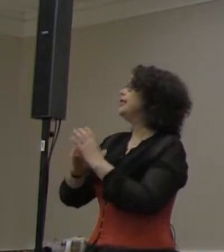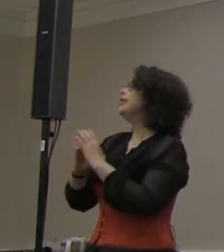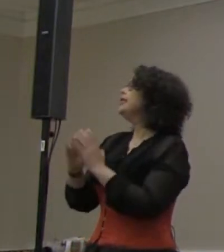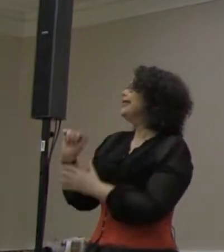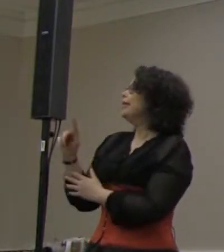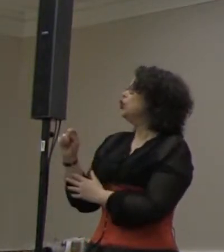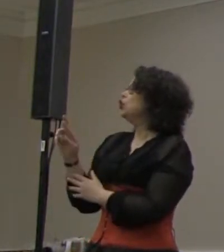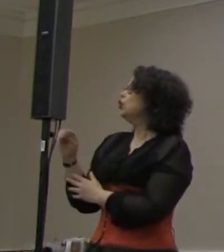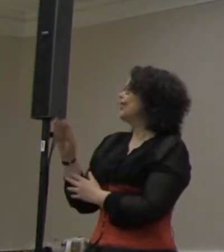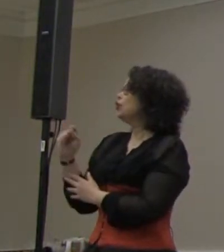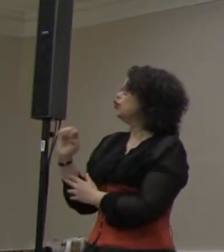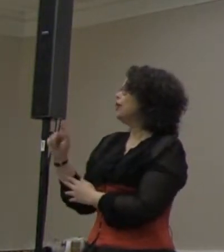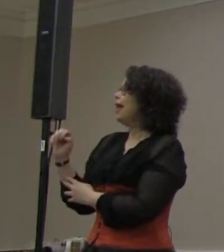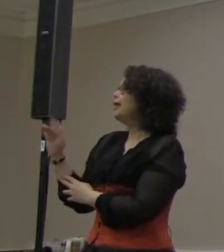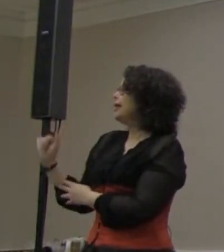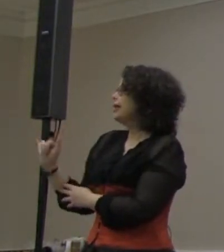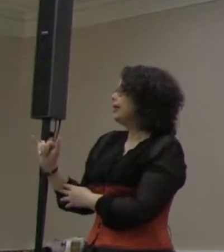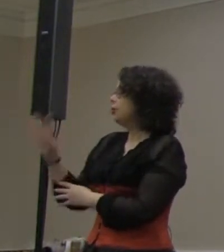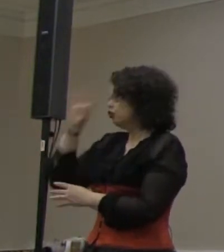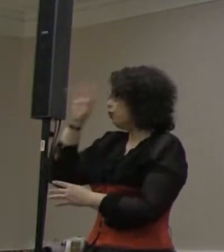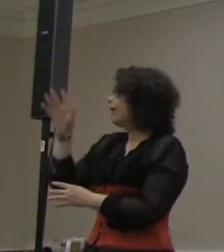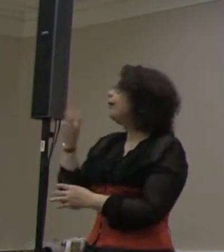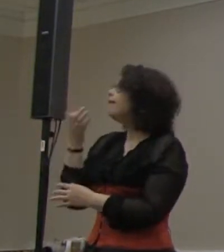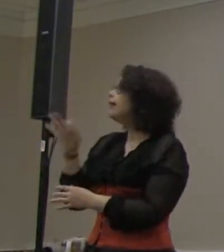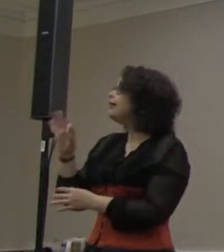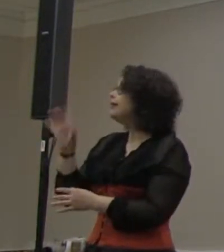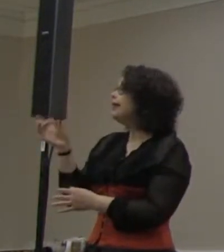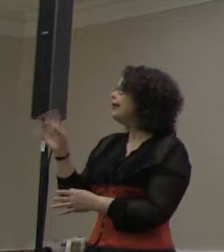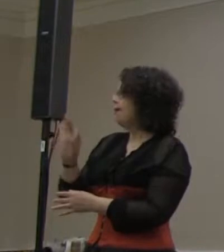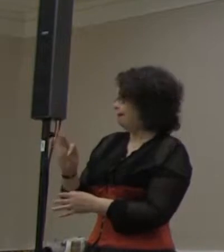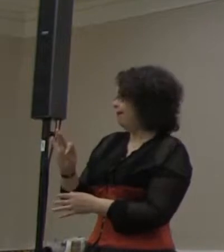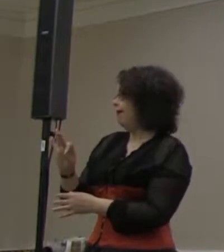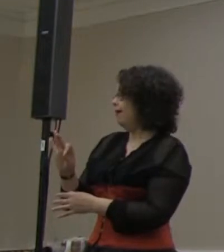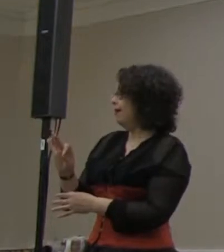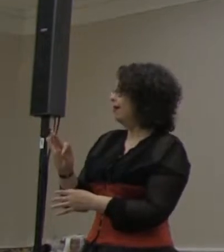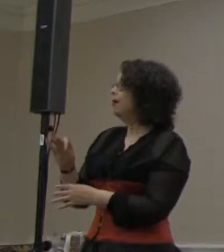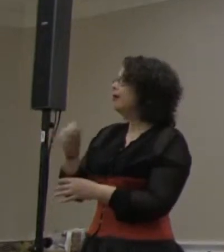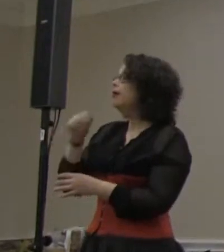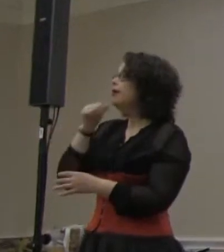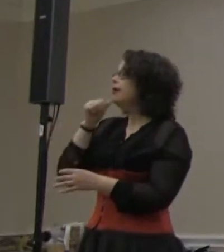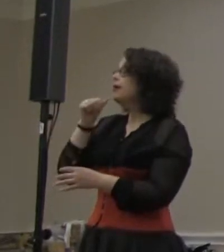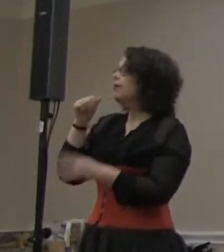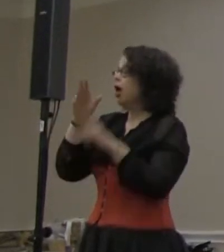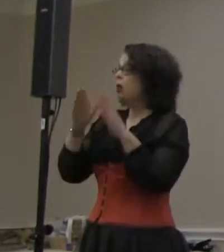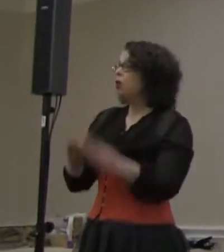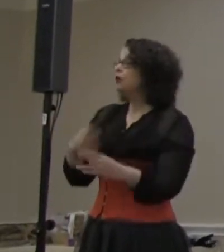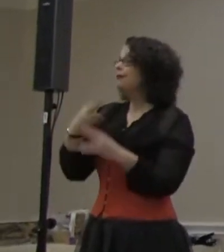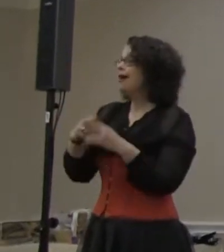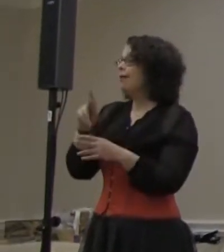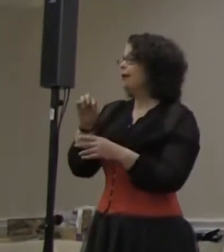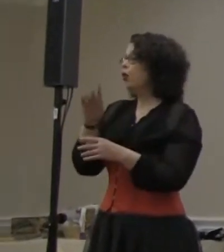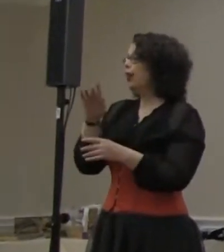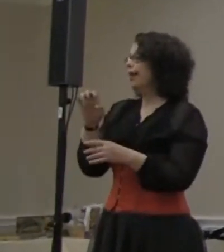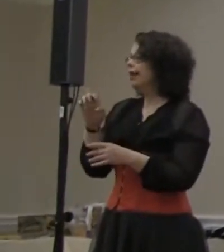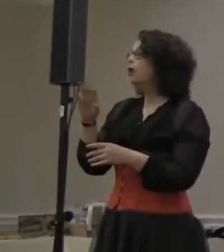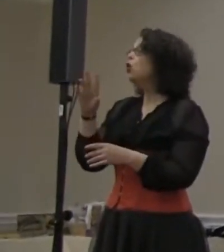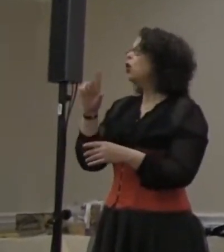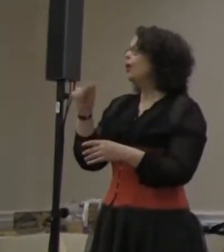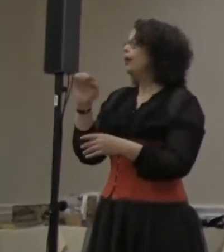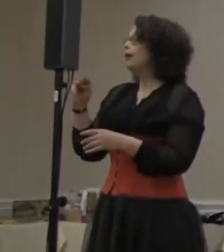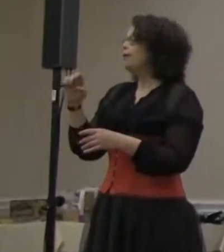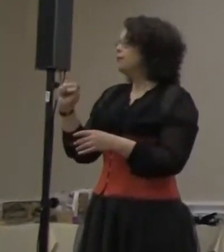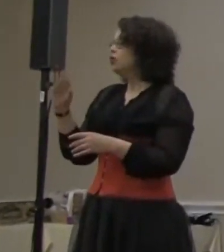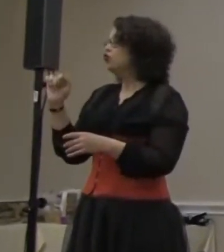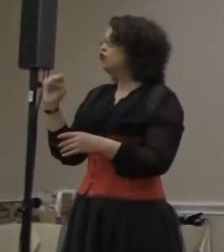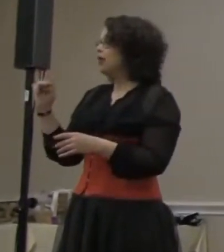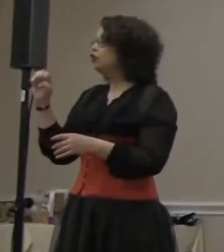some context. It was first coined in 1989 by Kimberly Williams Crenshaw, an American civil